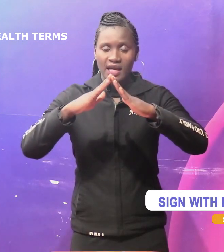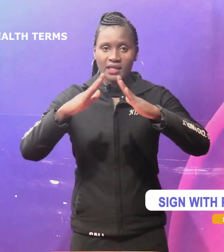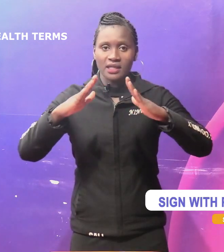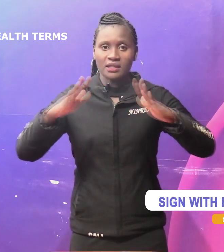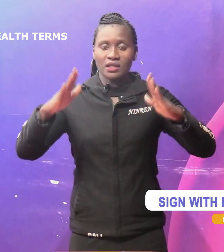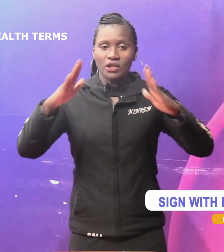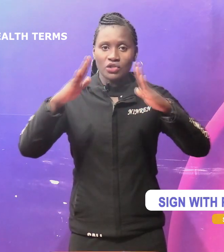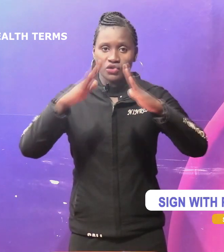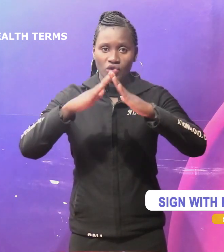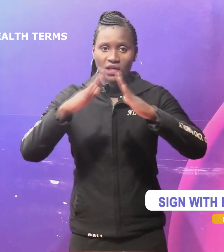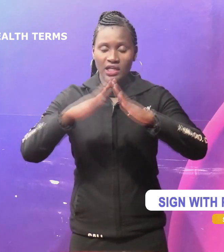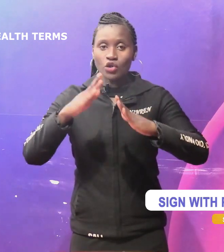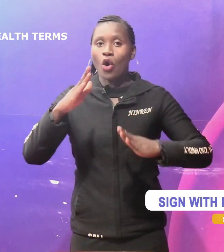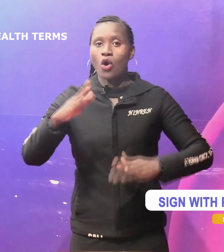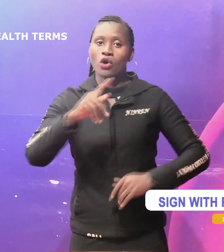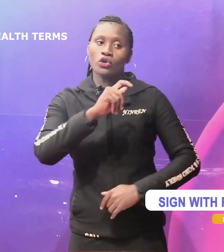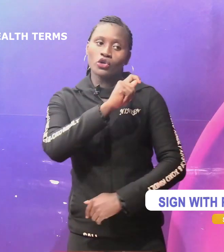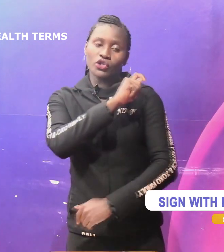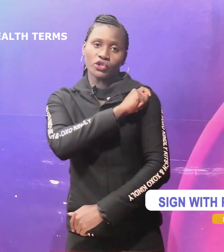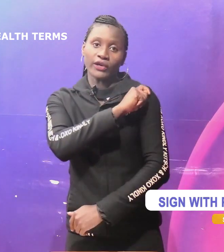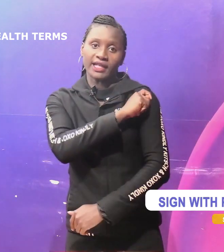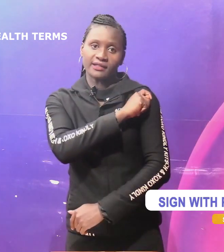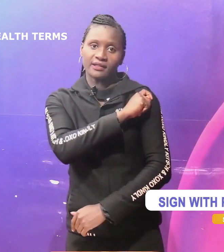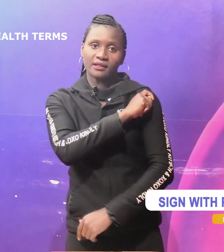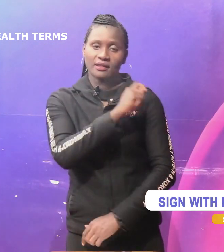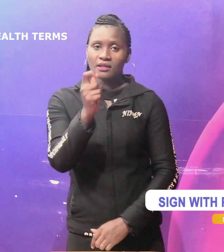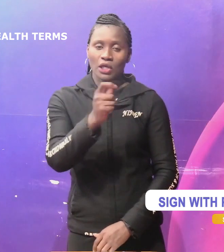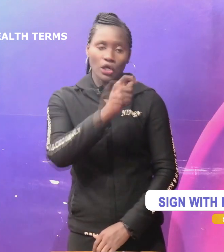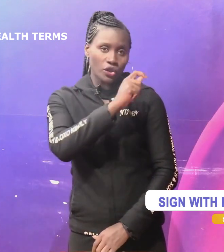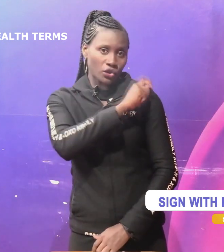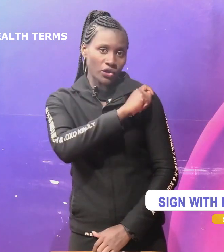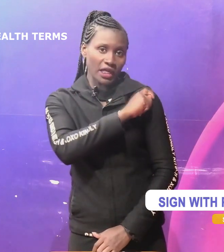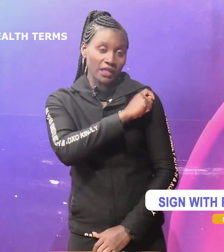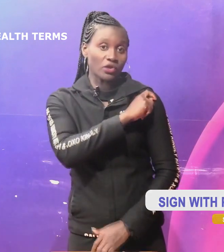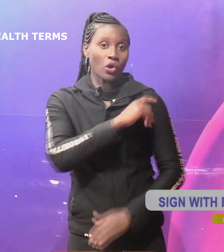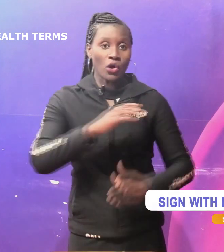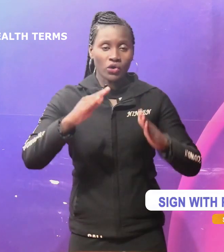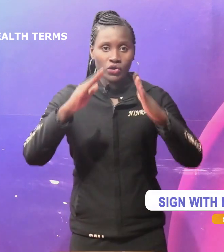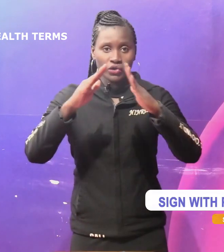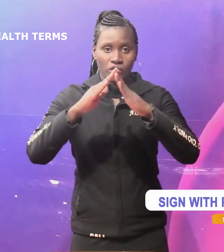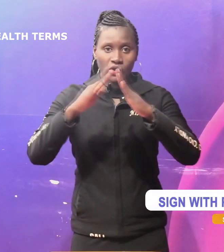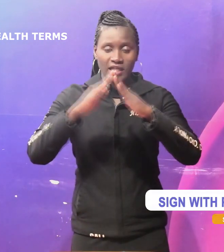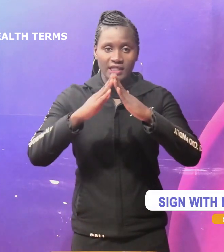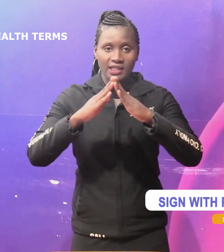this, toilet or toilet, toilet or toilet, like